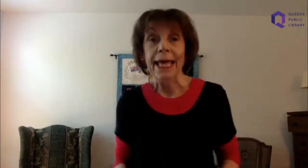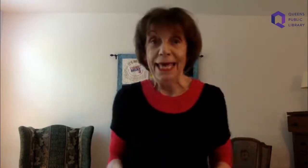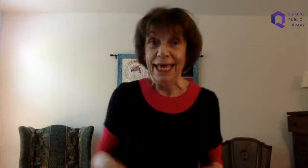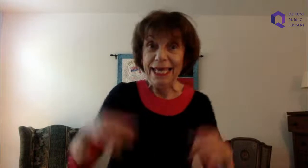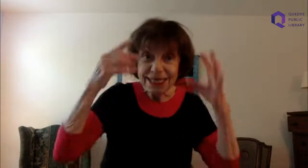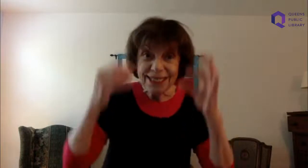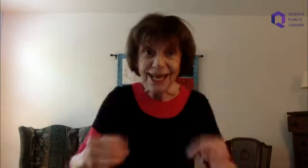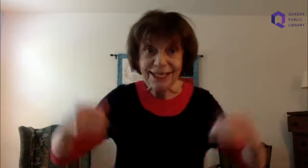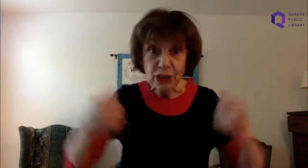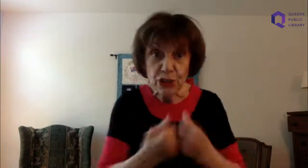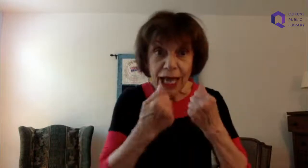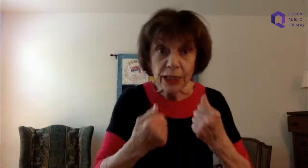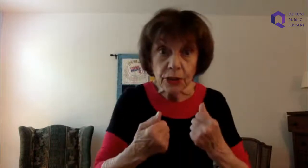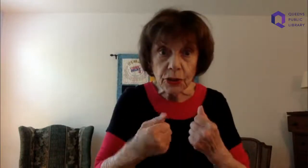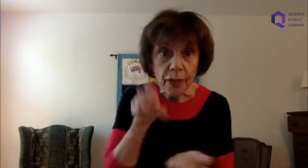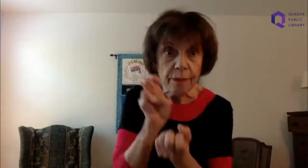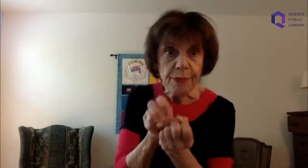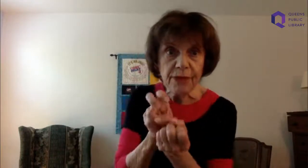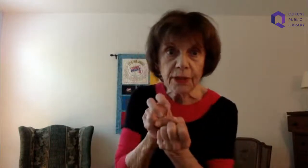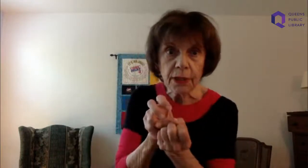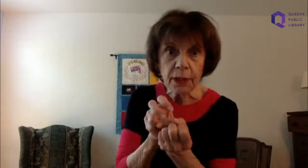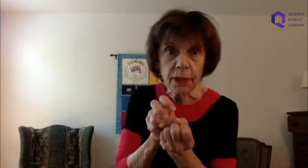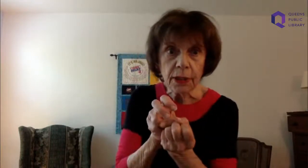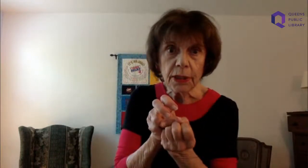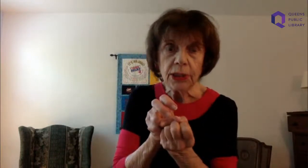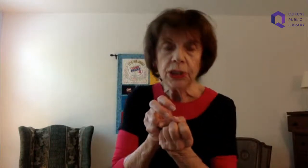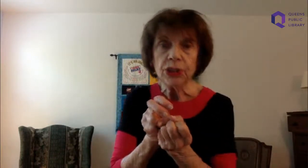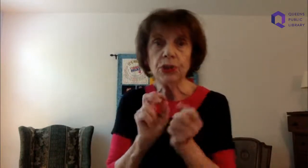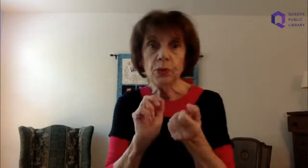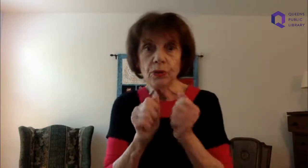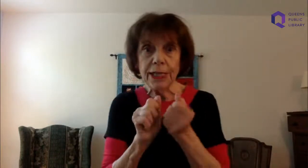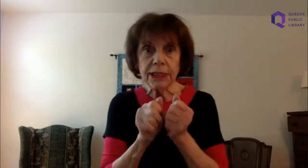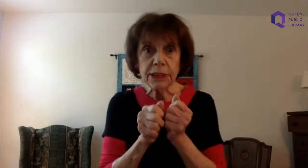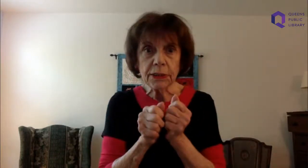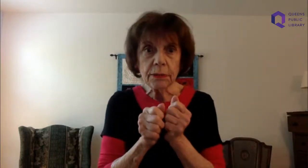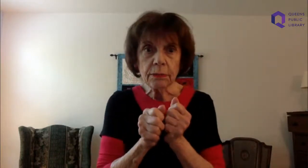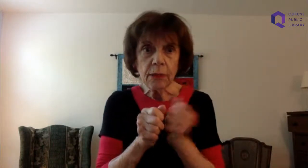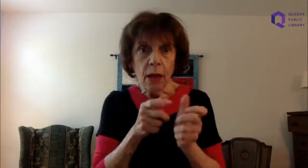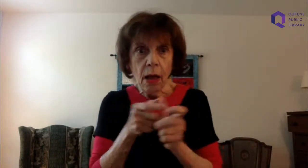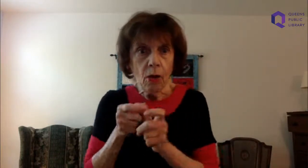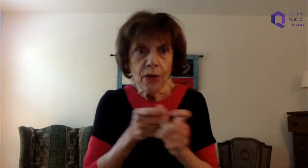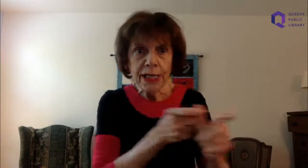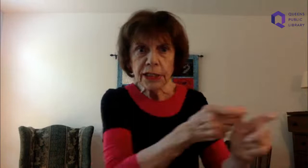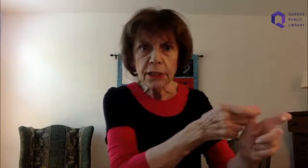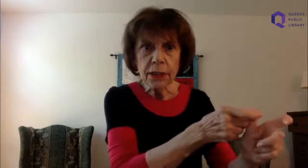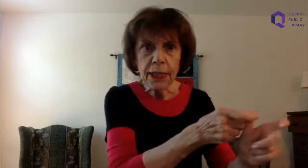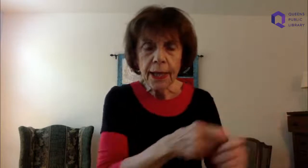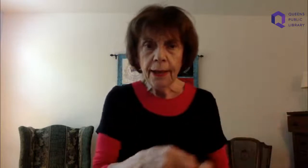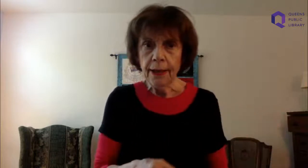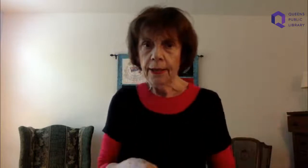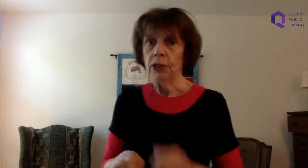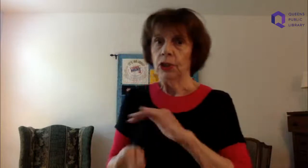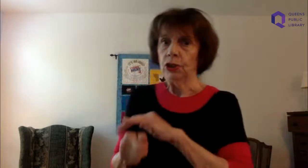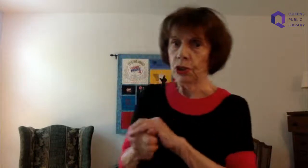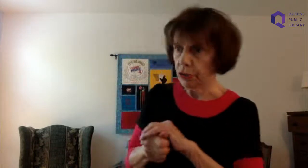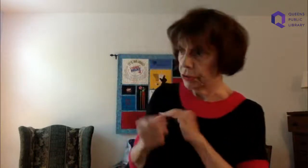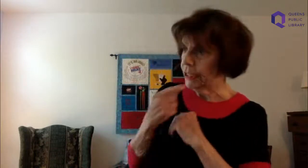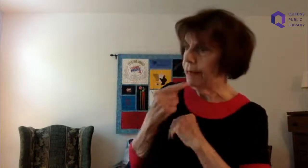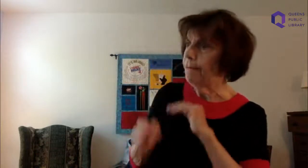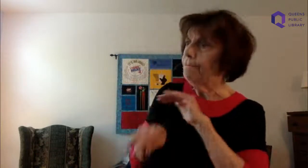He decided to challenge the beaver to a race. A race. Turtle said,